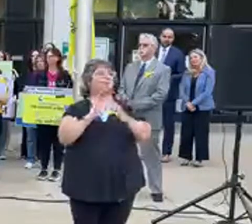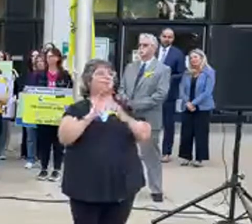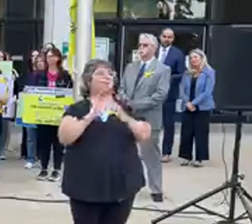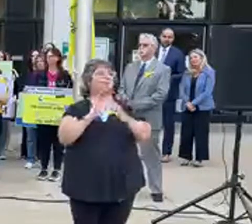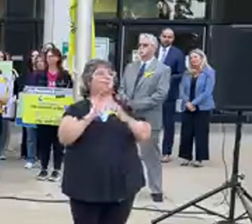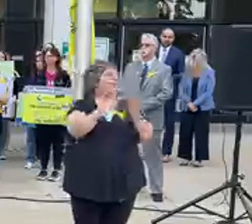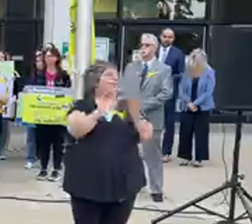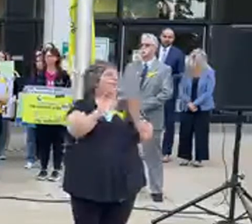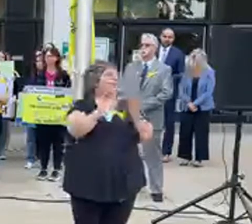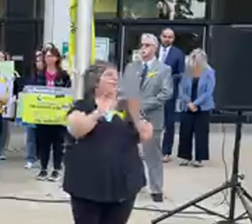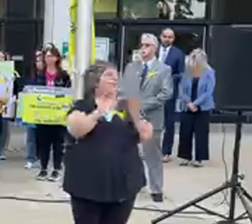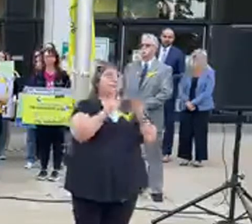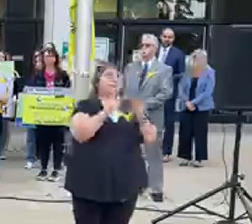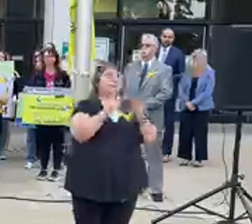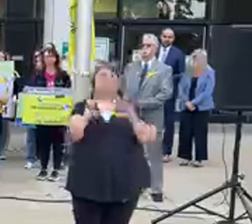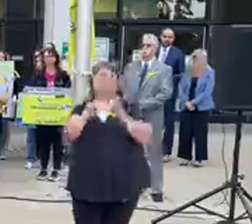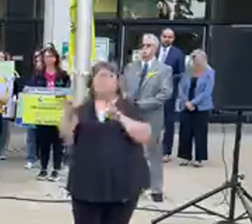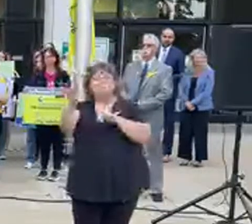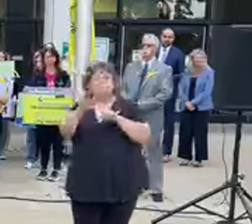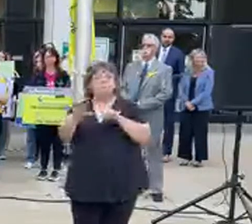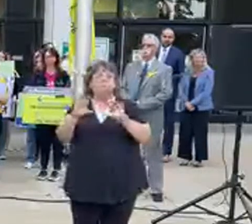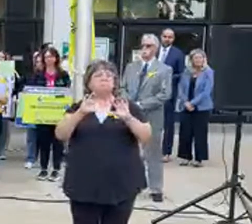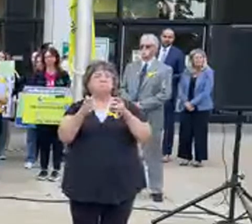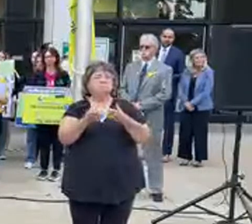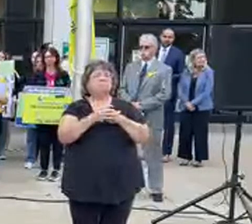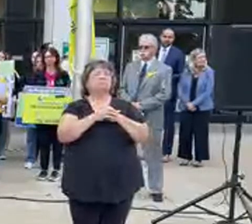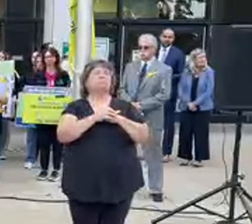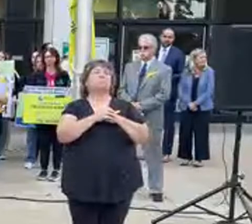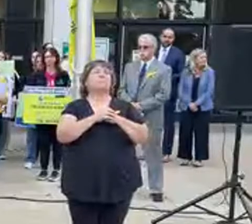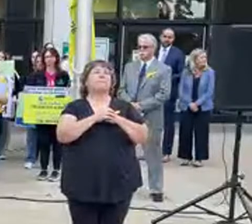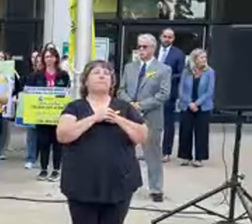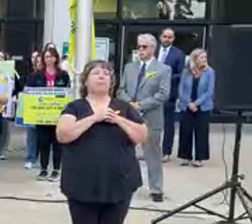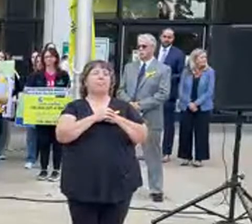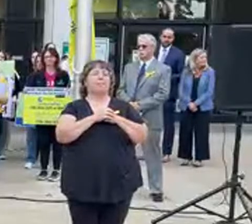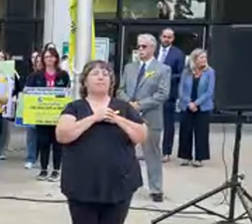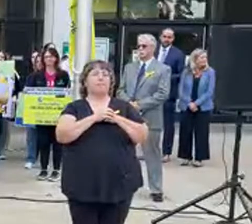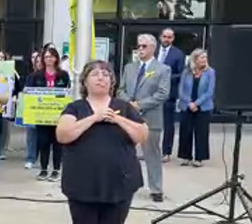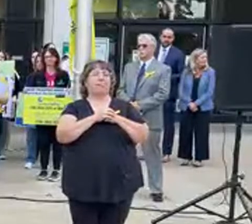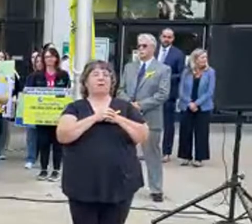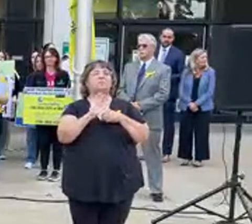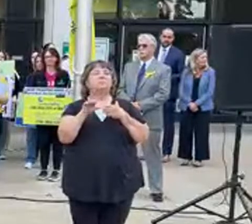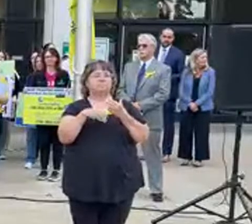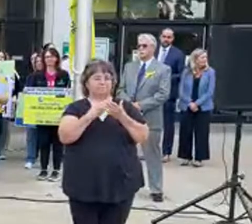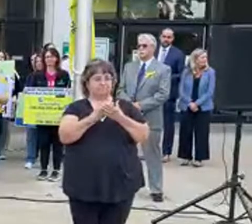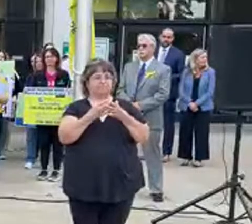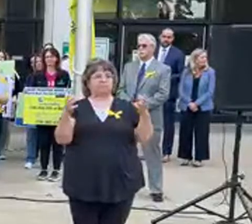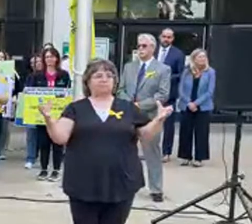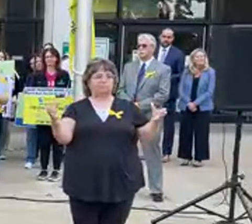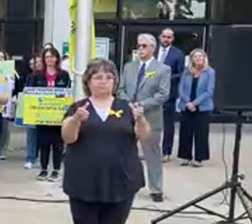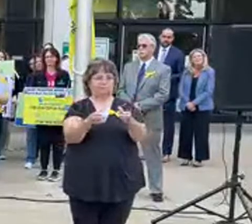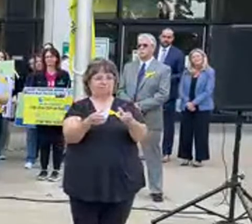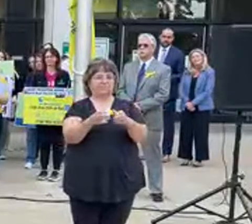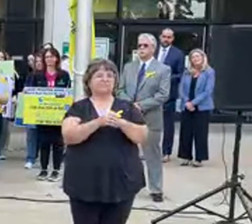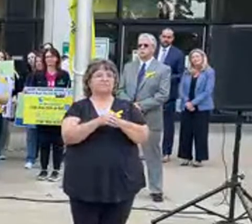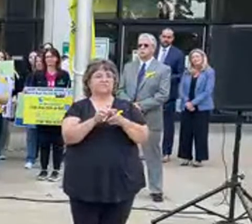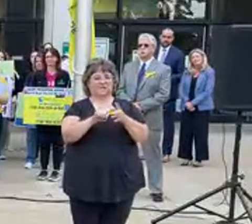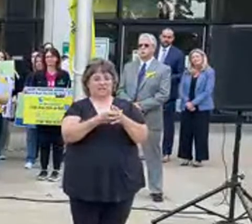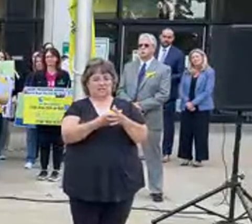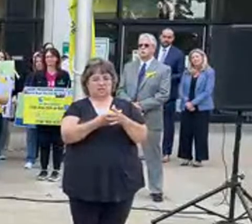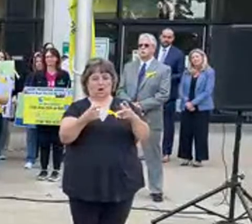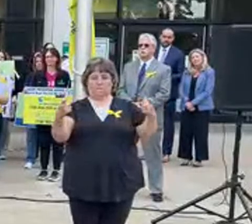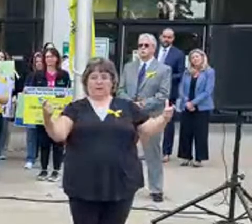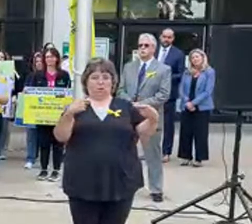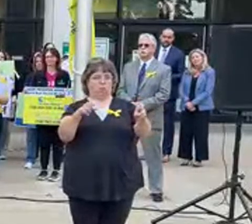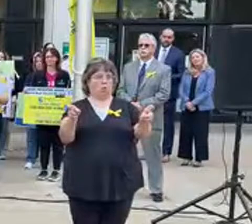people from different school districts, different areas, different classes, and we all came together, started in a